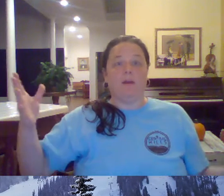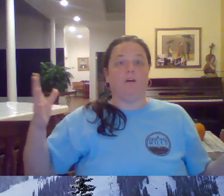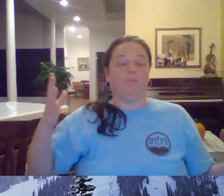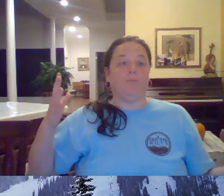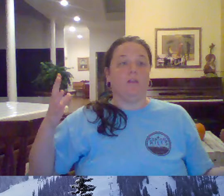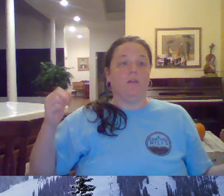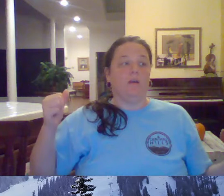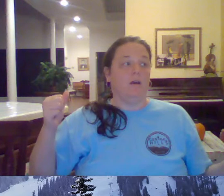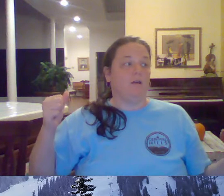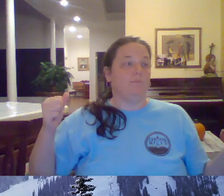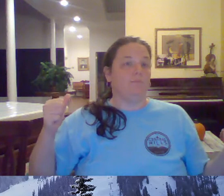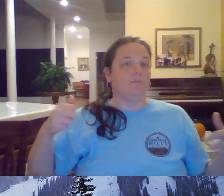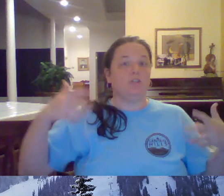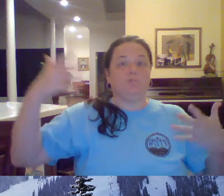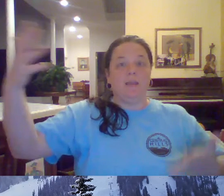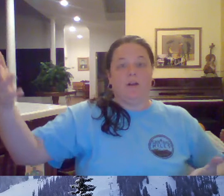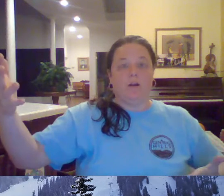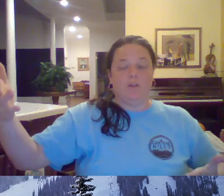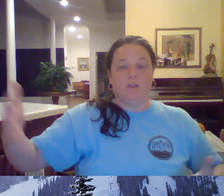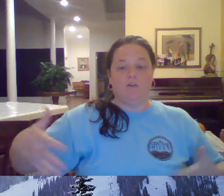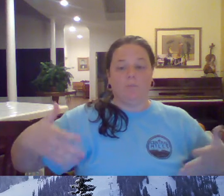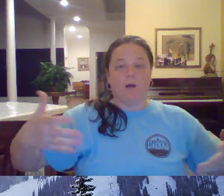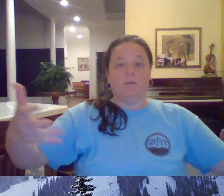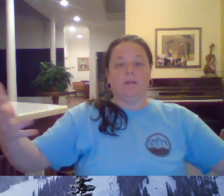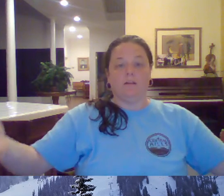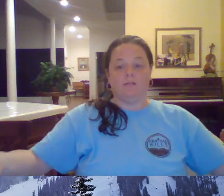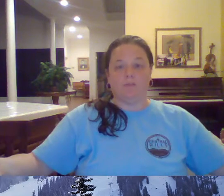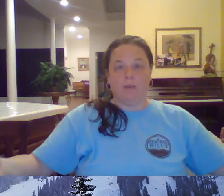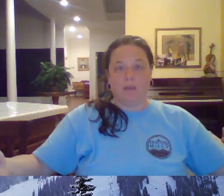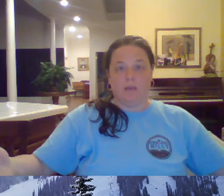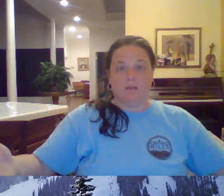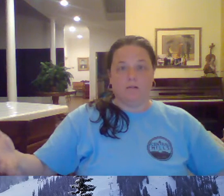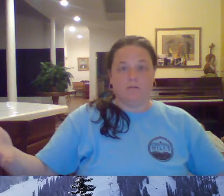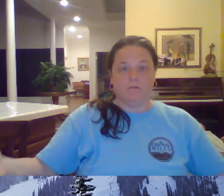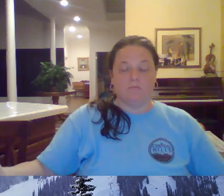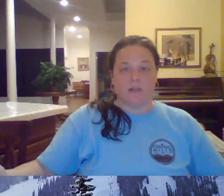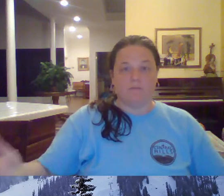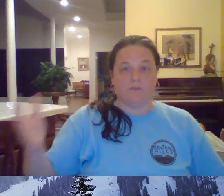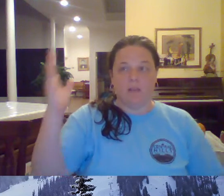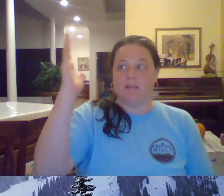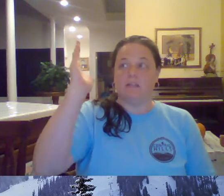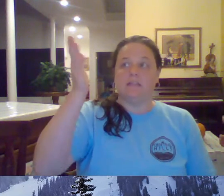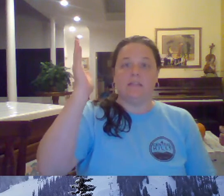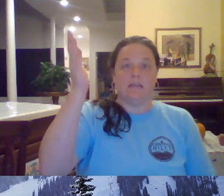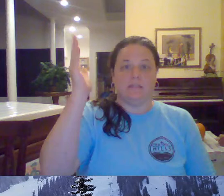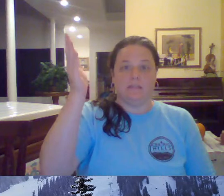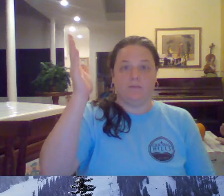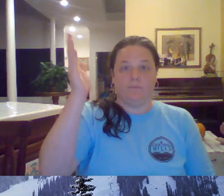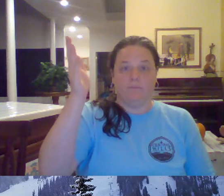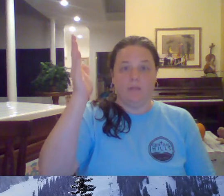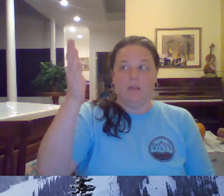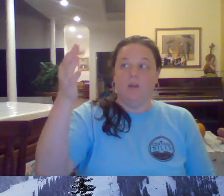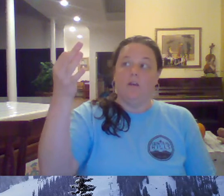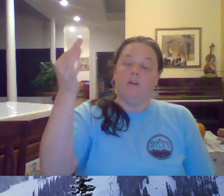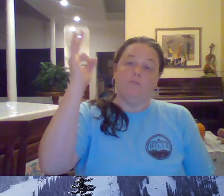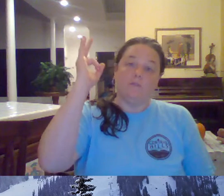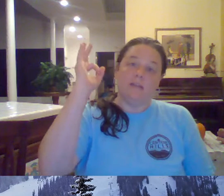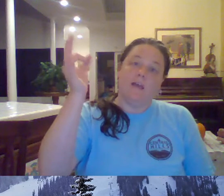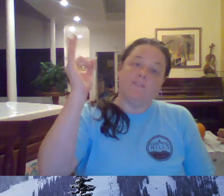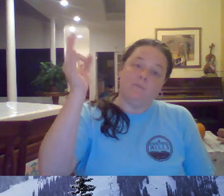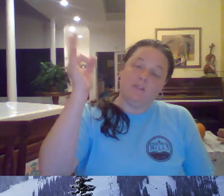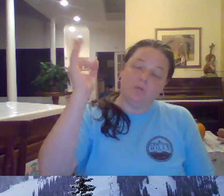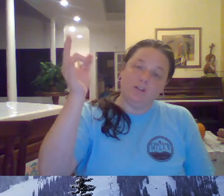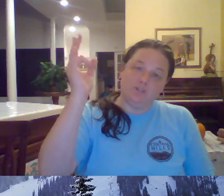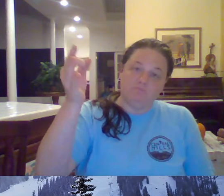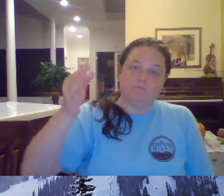a better speaker, and you're giving public speaking types of things, it's this. If you use an